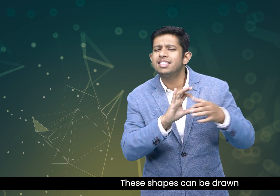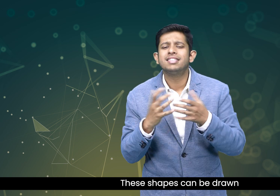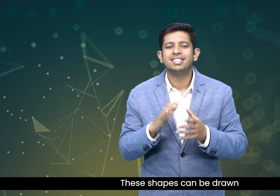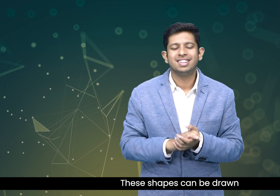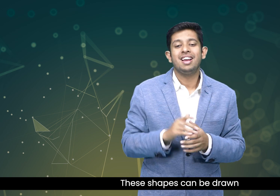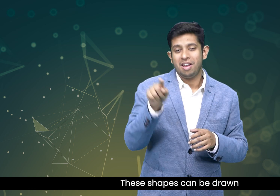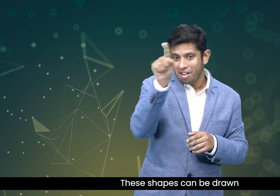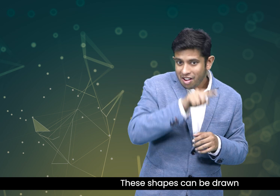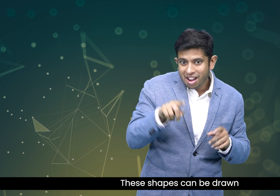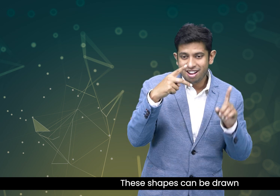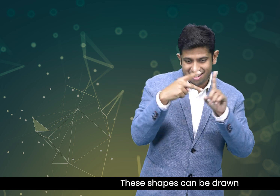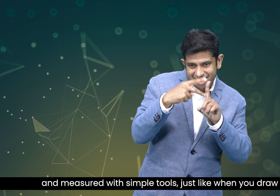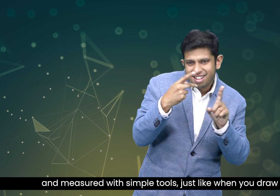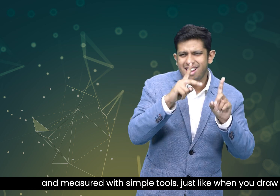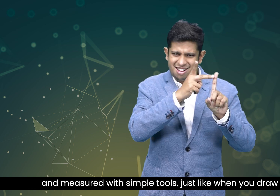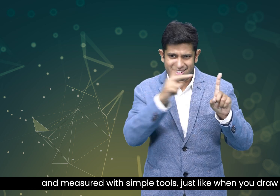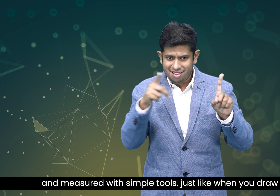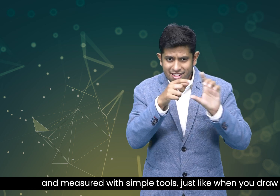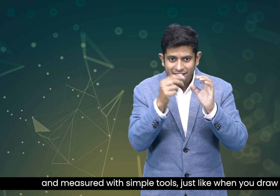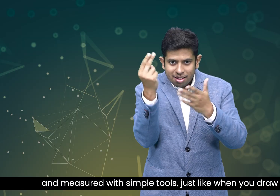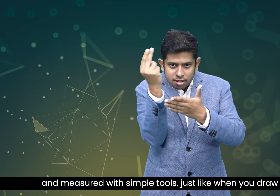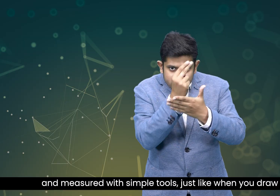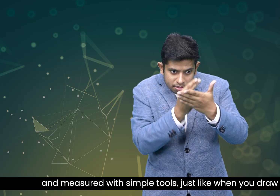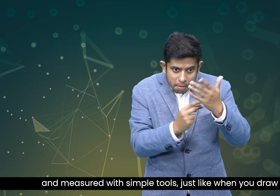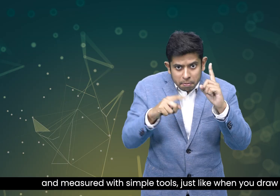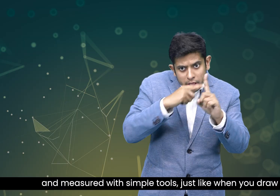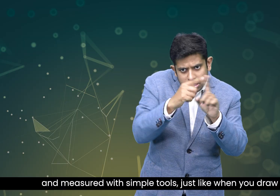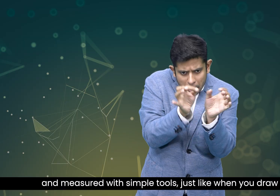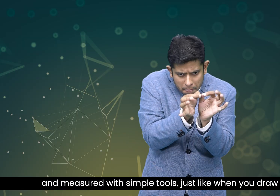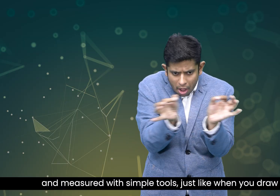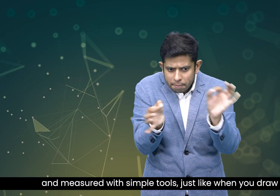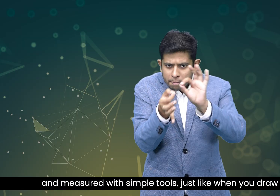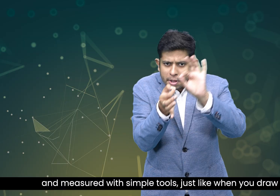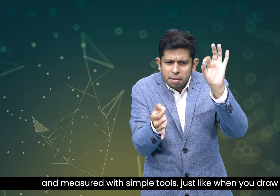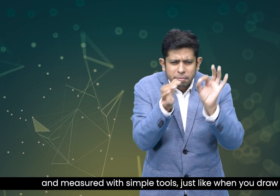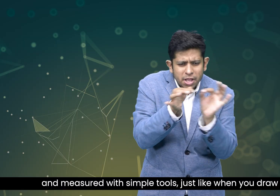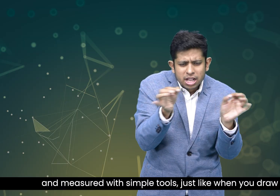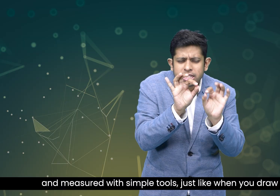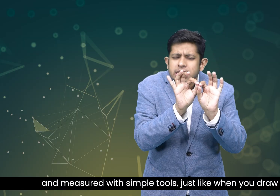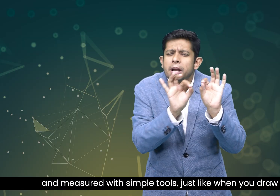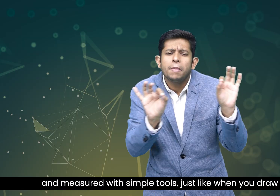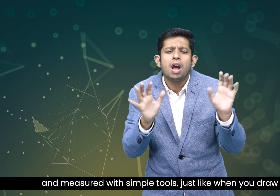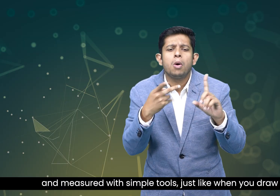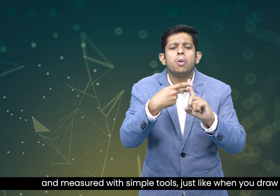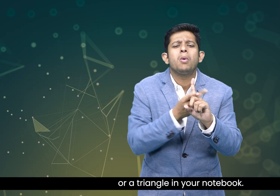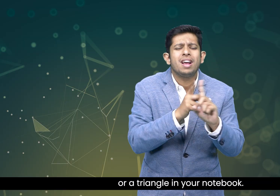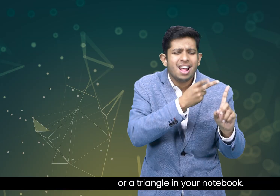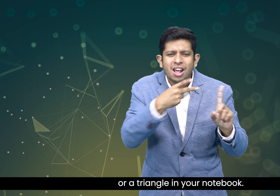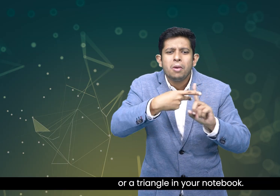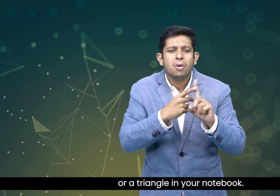These shapes can be drawn and measured with simple tools, just like when you draw a square or a triangle in